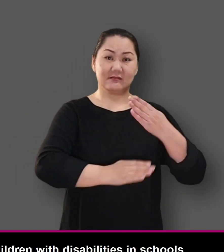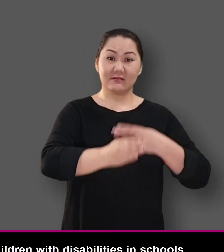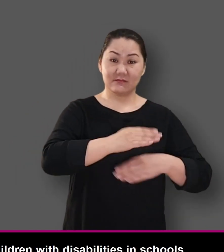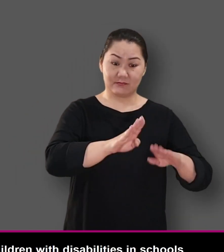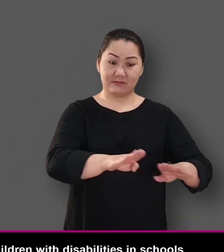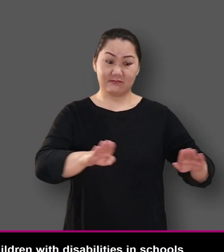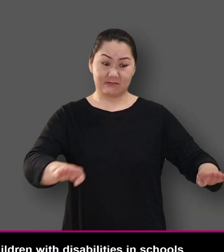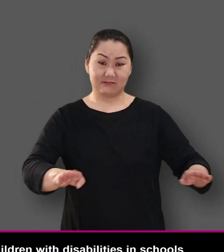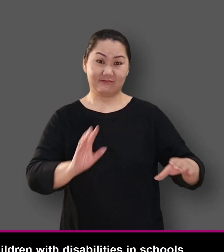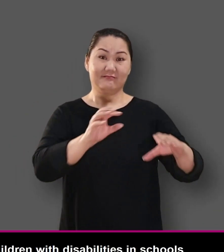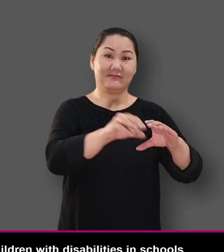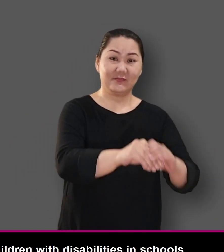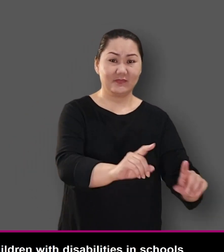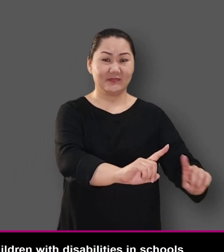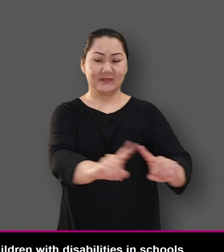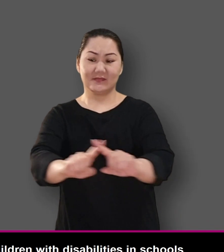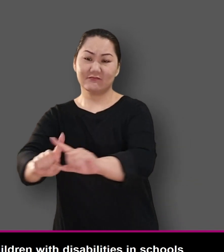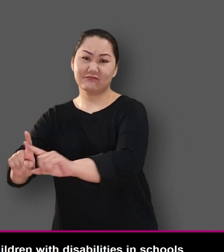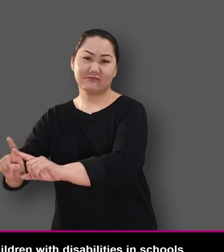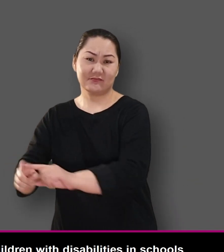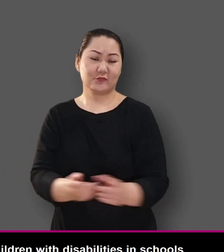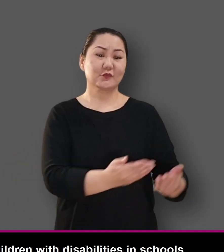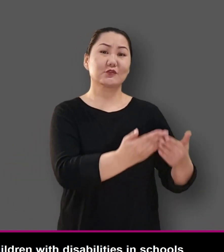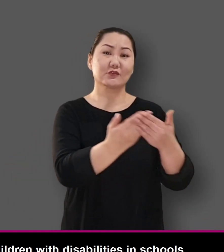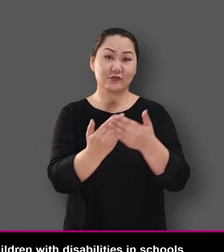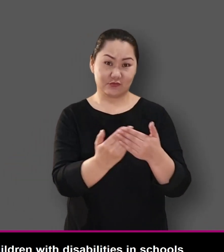to produce a snapshot of children with disabilities in schools